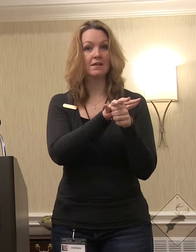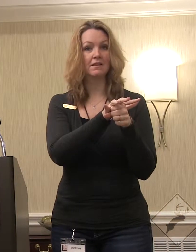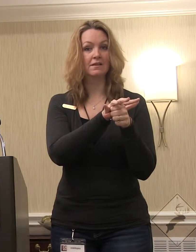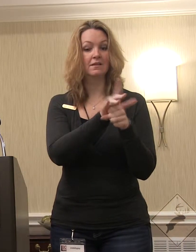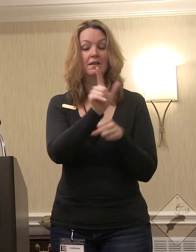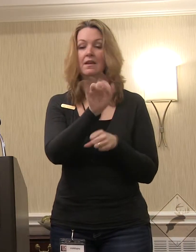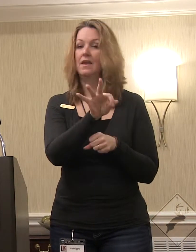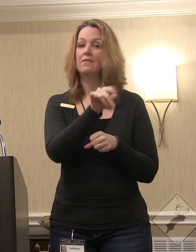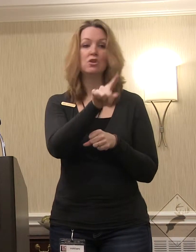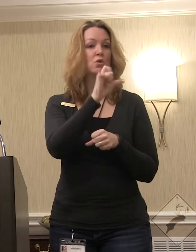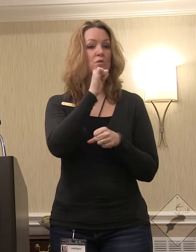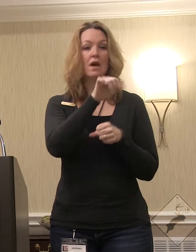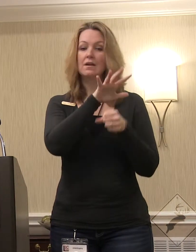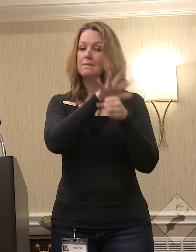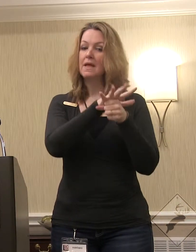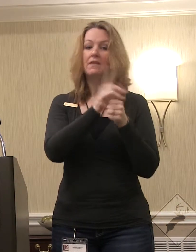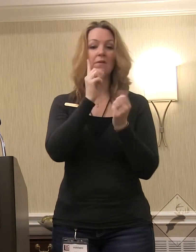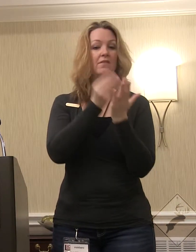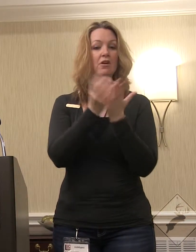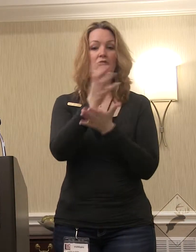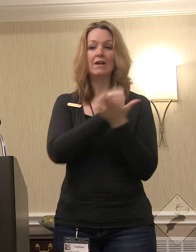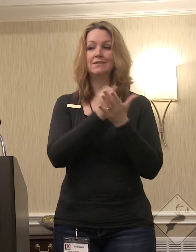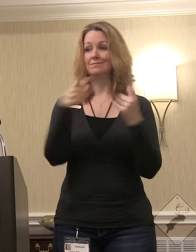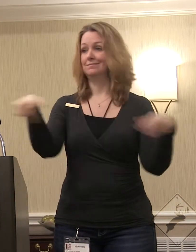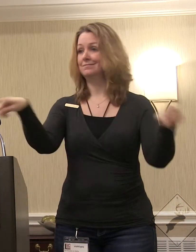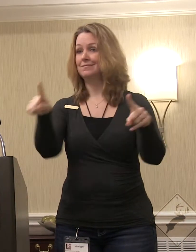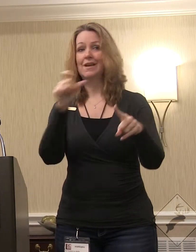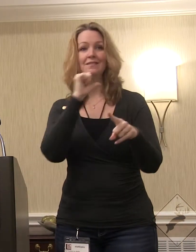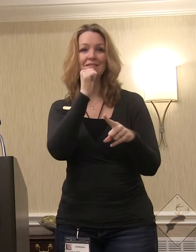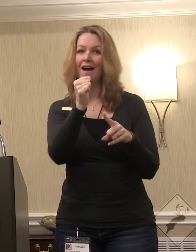If you aren't committed to the fundraising, nobody else will.